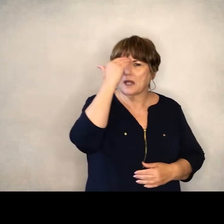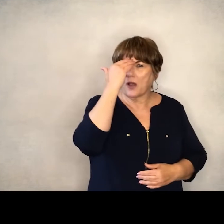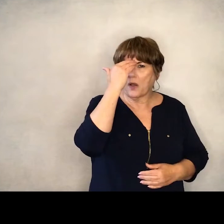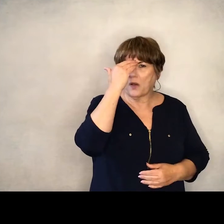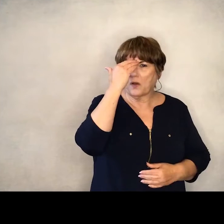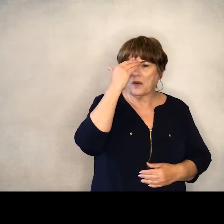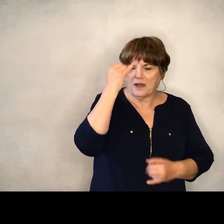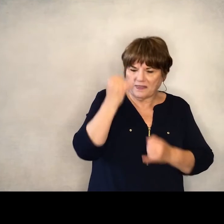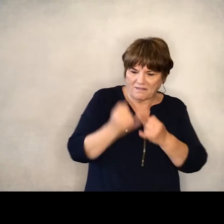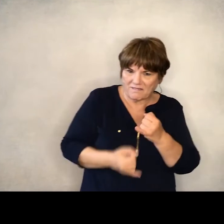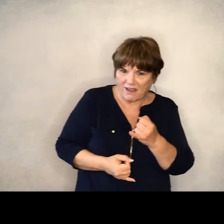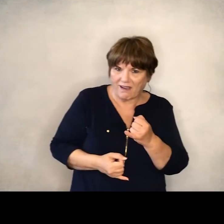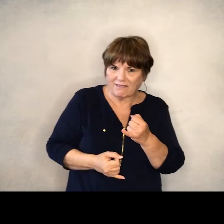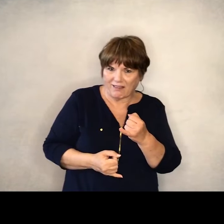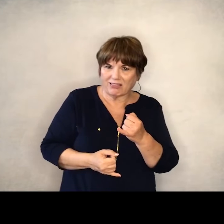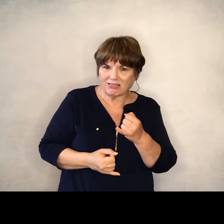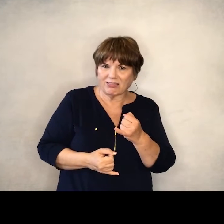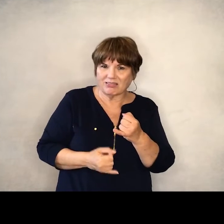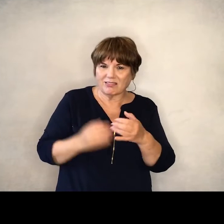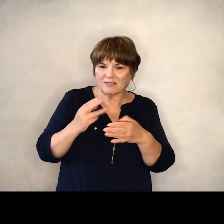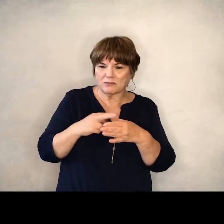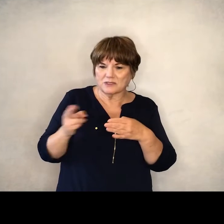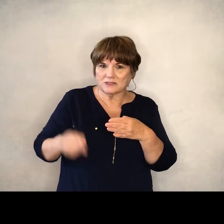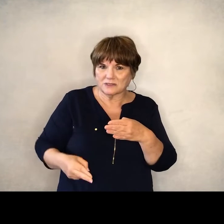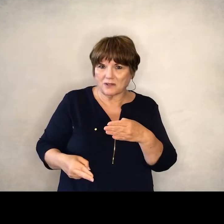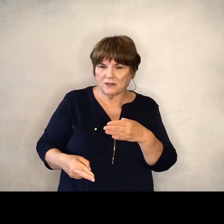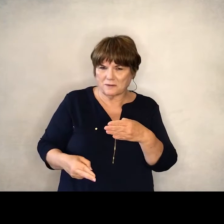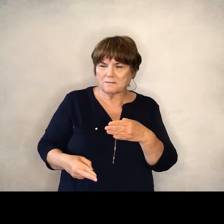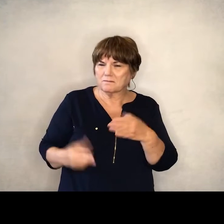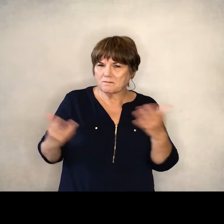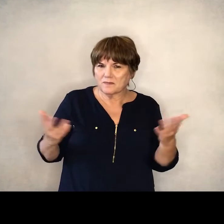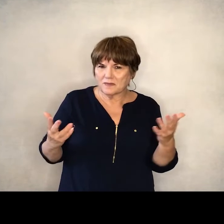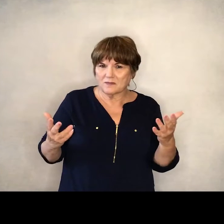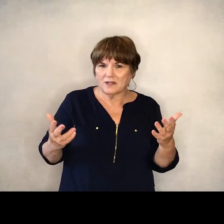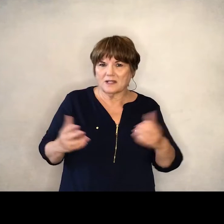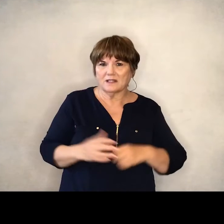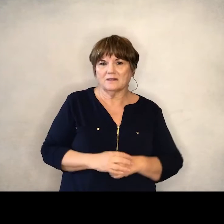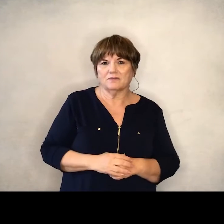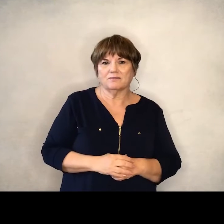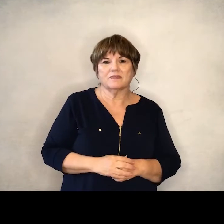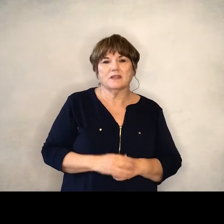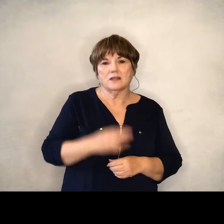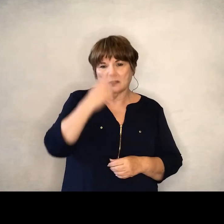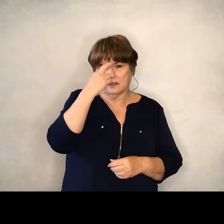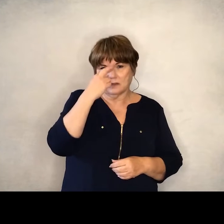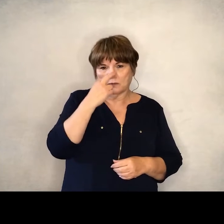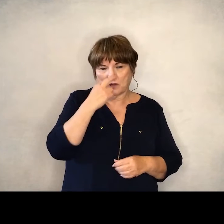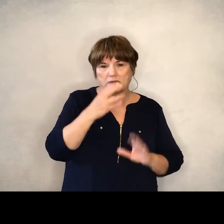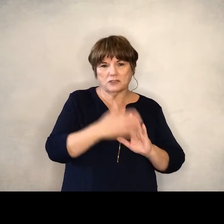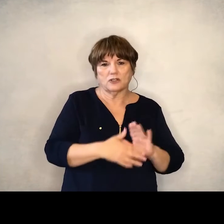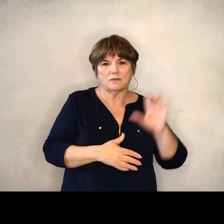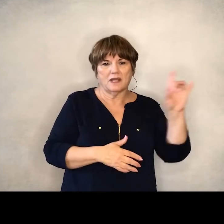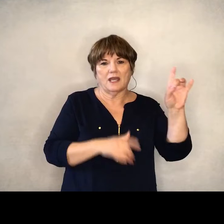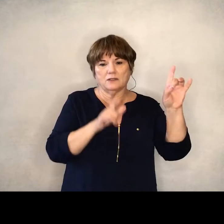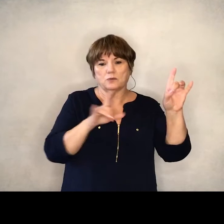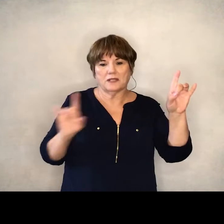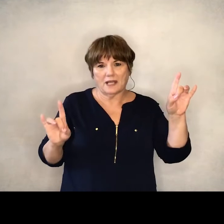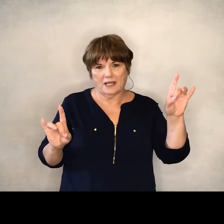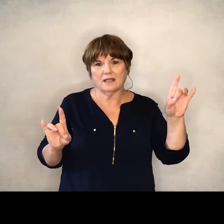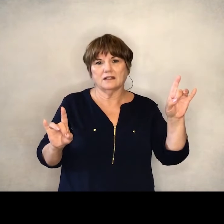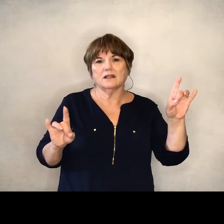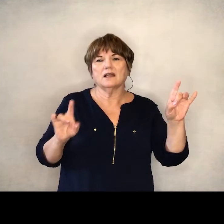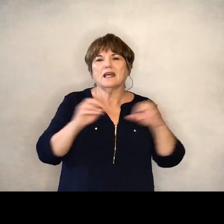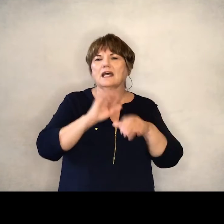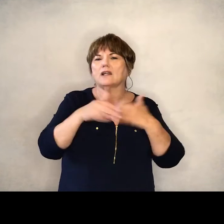score. The final score is 8:28. In all things, God works for the